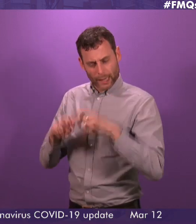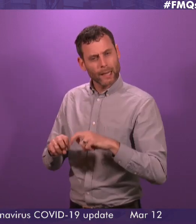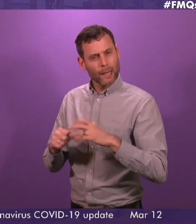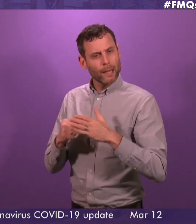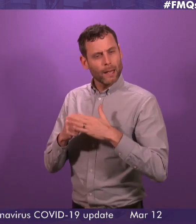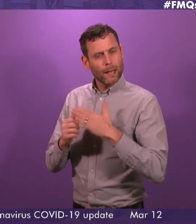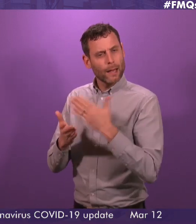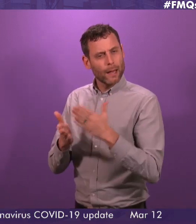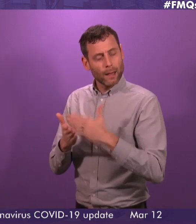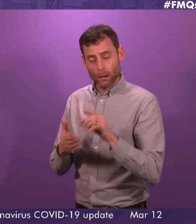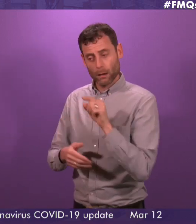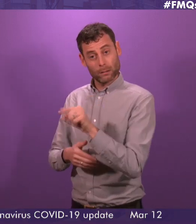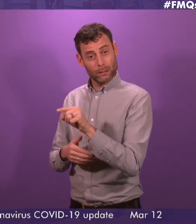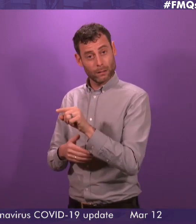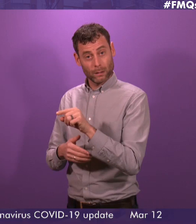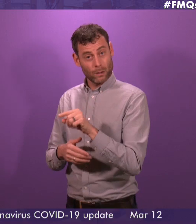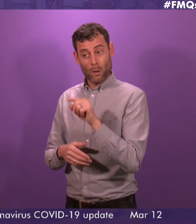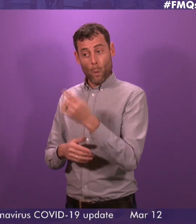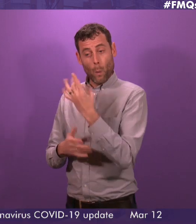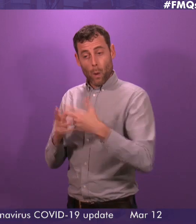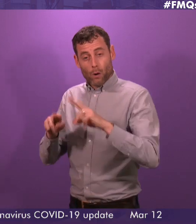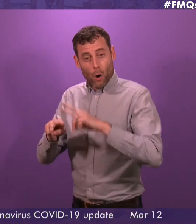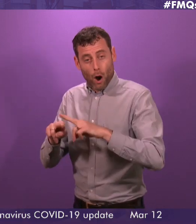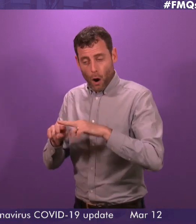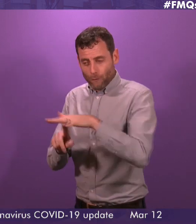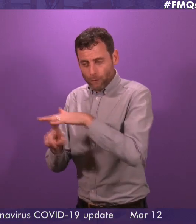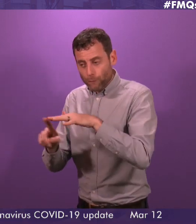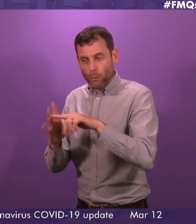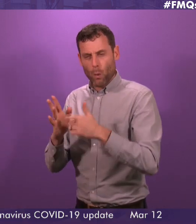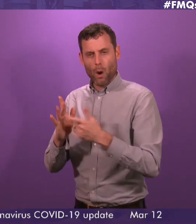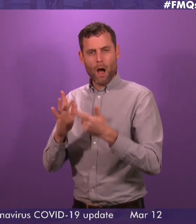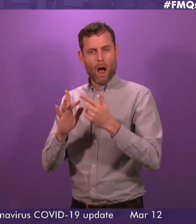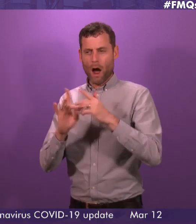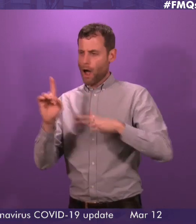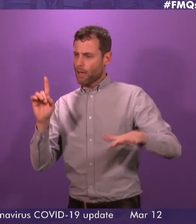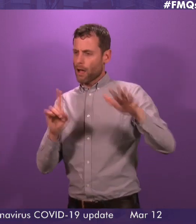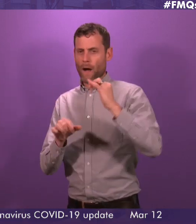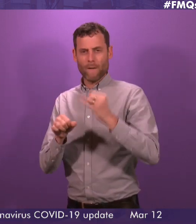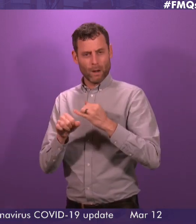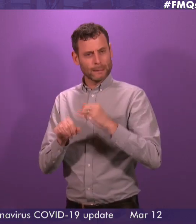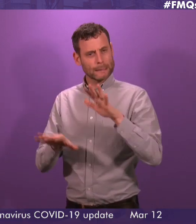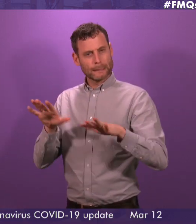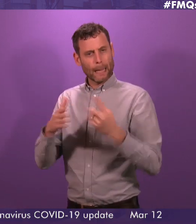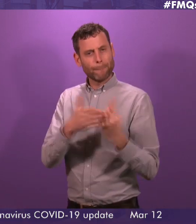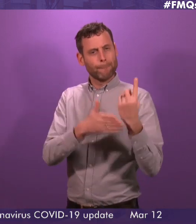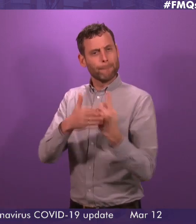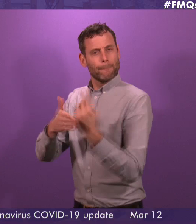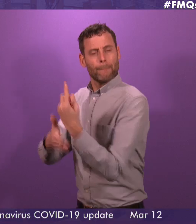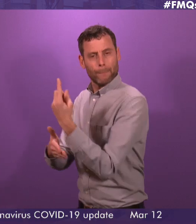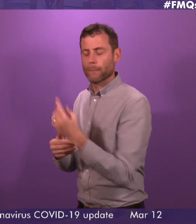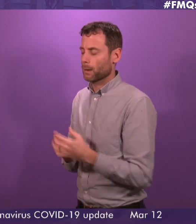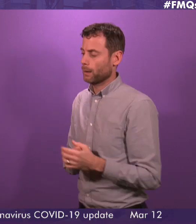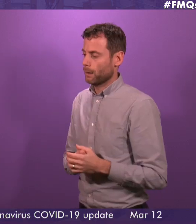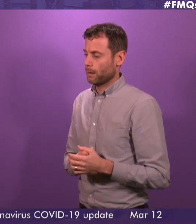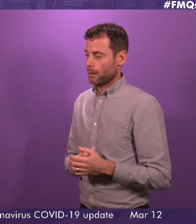ensure, whether we understand that is a one-off or if other pharmacies are involved in this. It is essentially, as